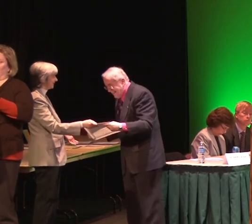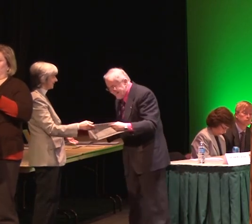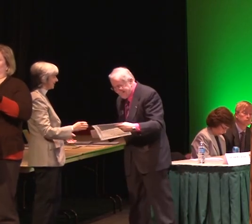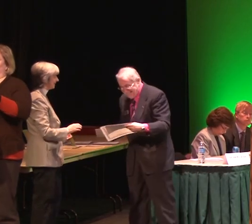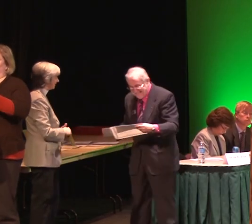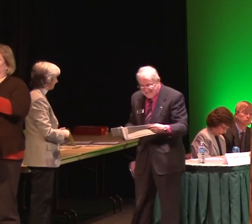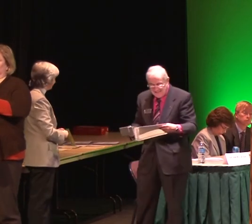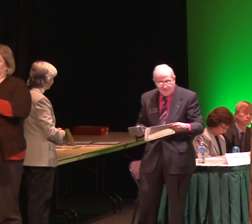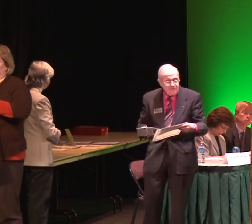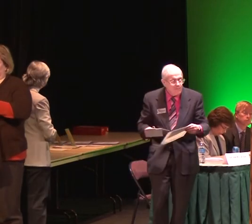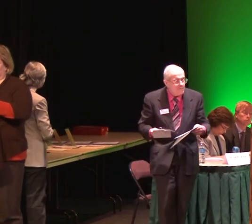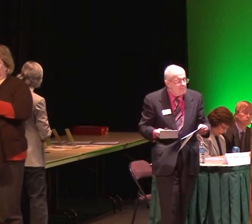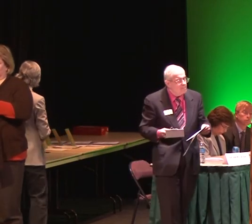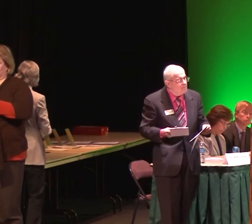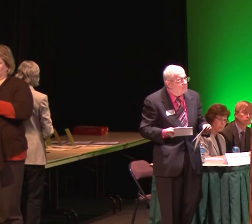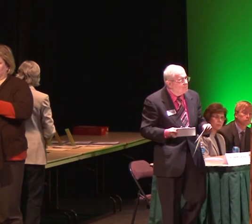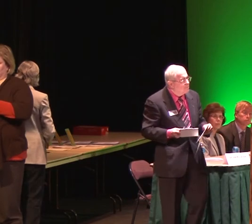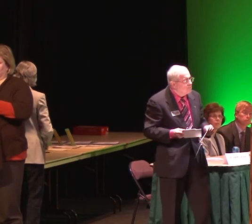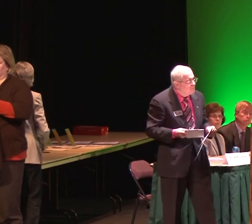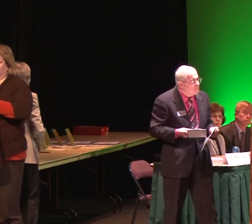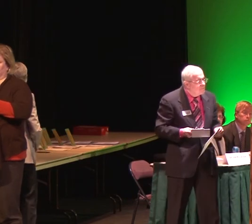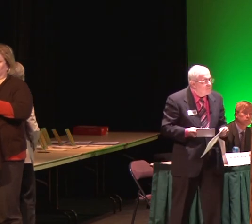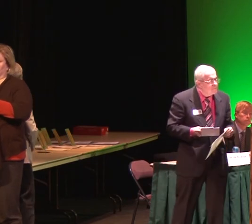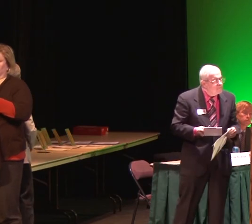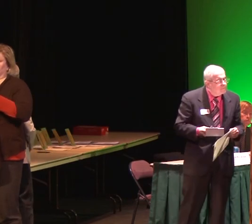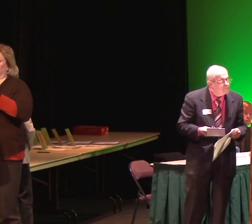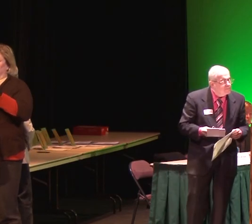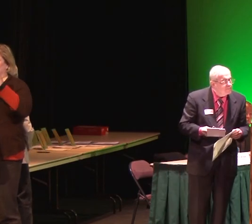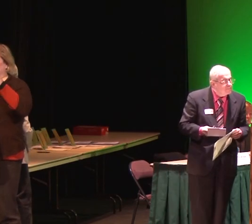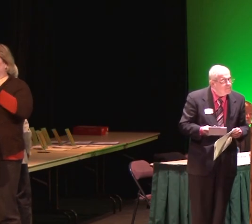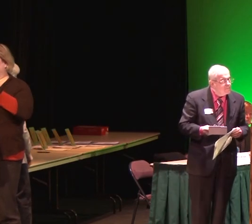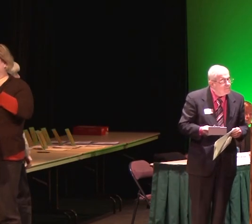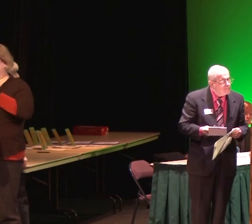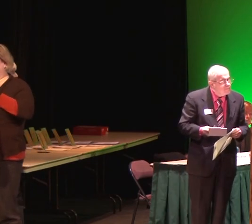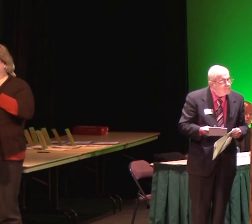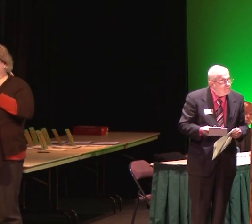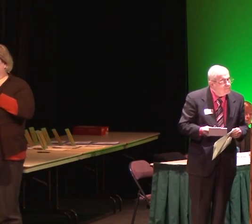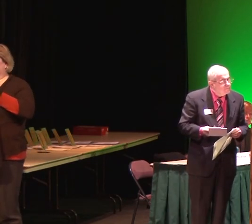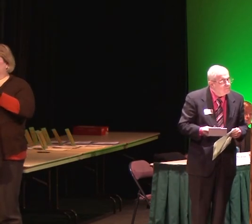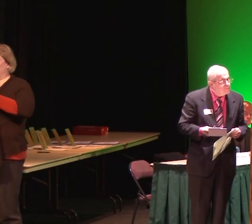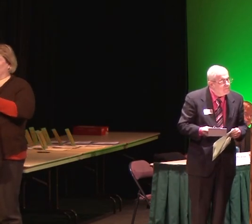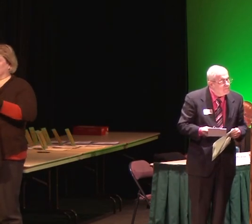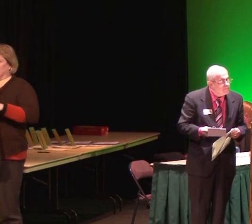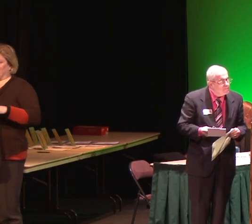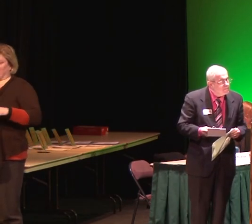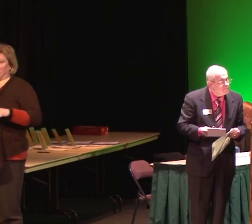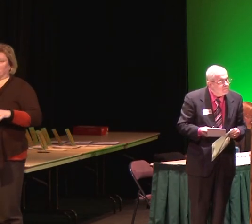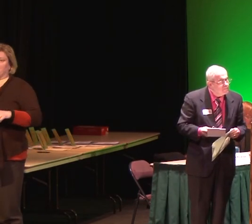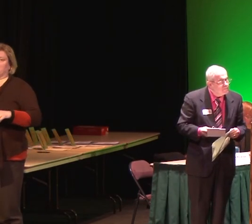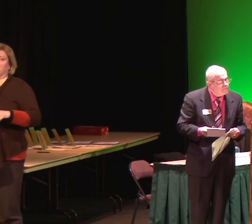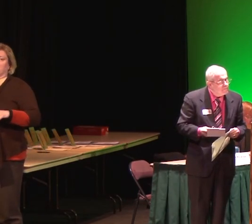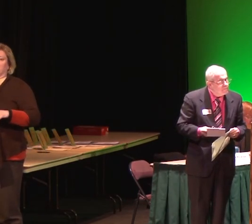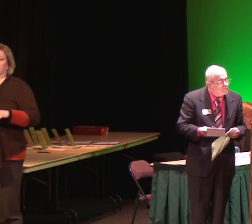passed away in playing basketball, fell and harmed himself.